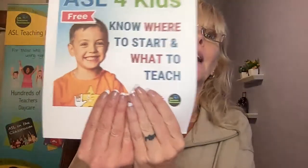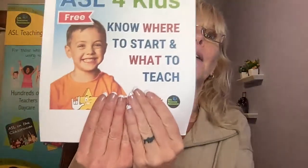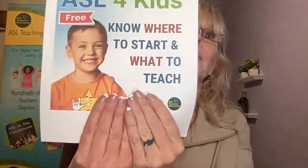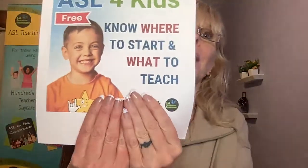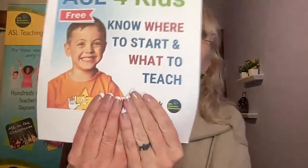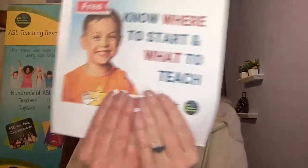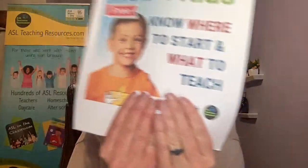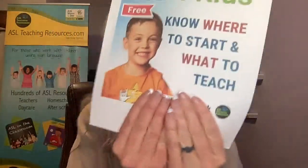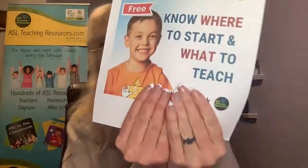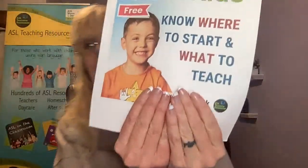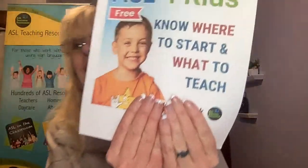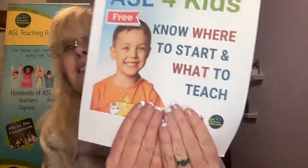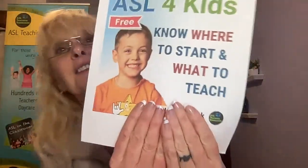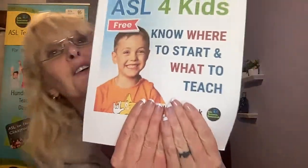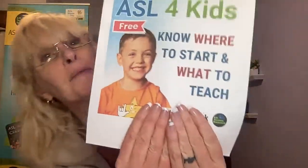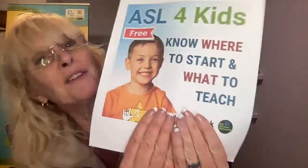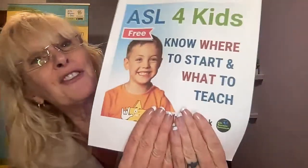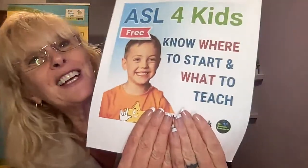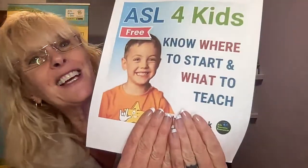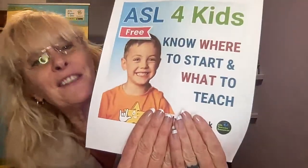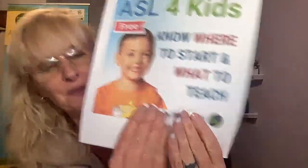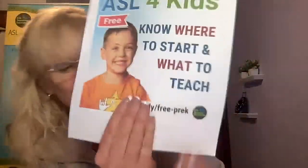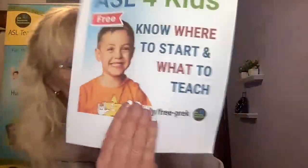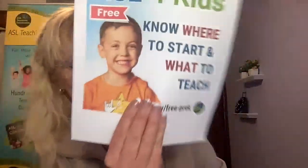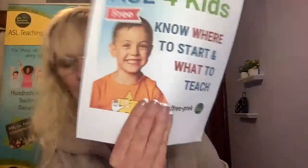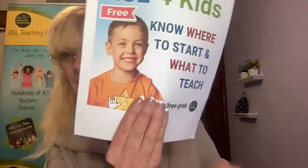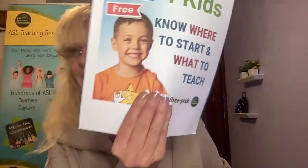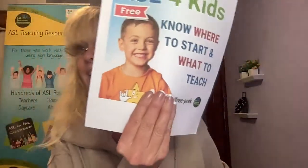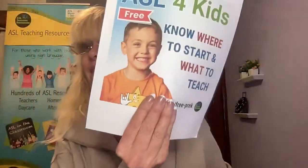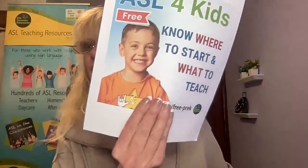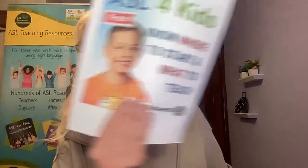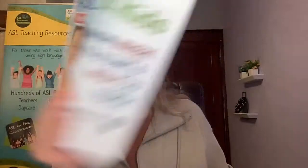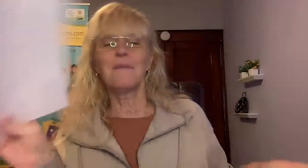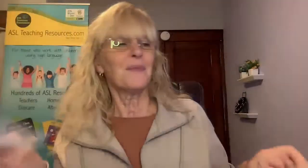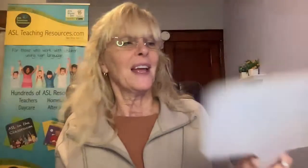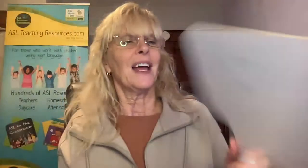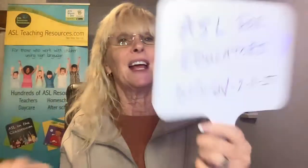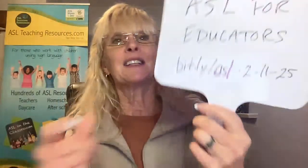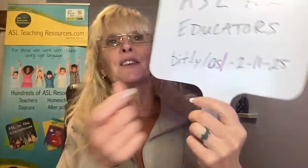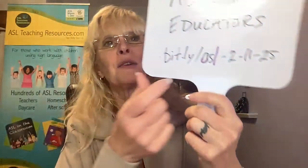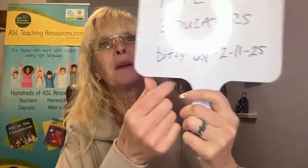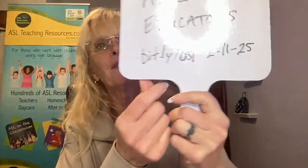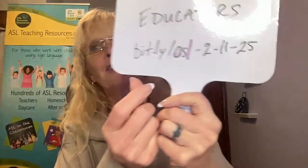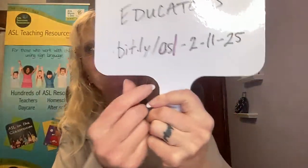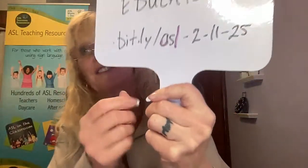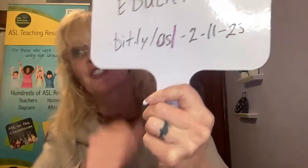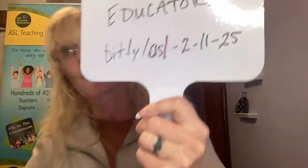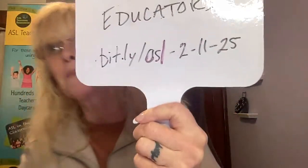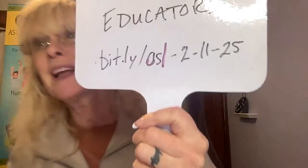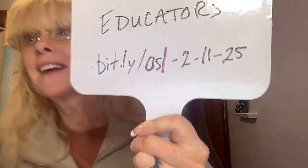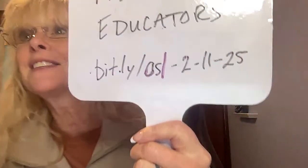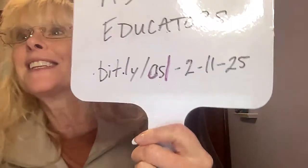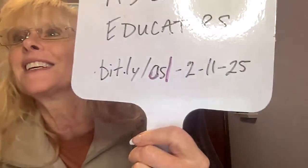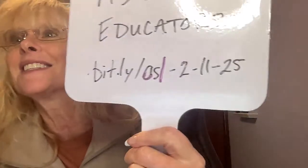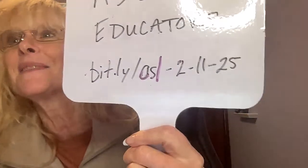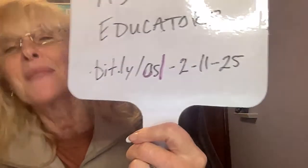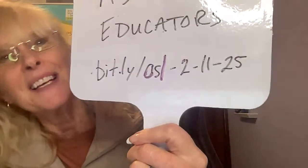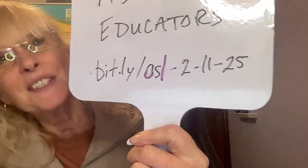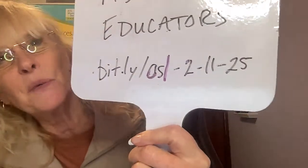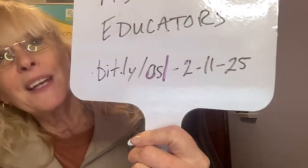now because it's going to be a free gift when you show up live. Okay. It's going to be a free gift. Show up live to this so we can